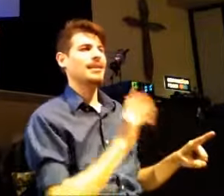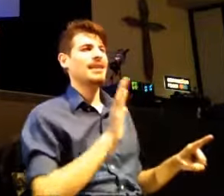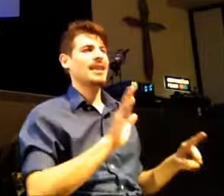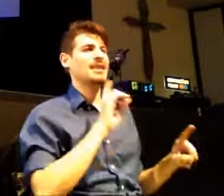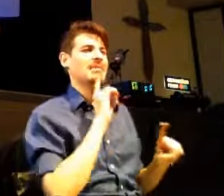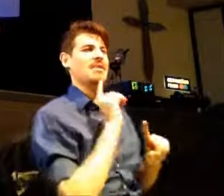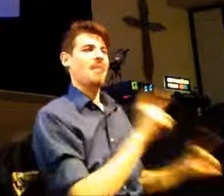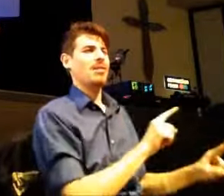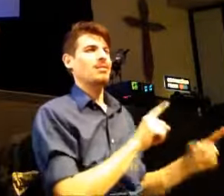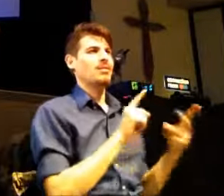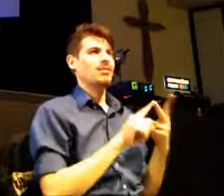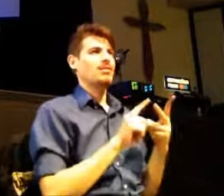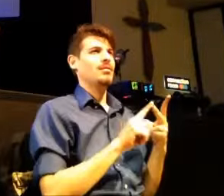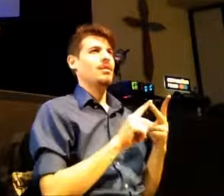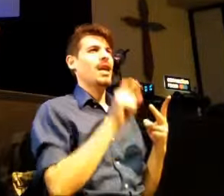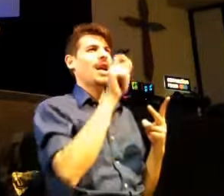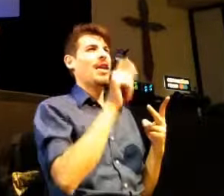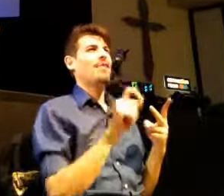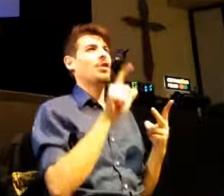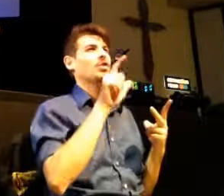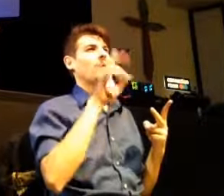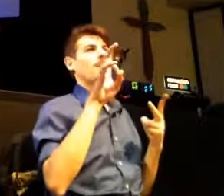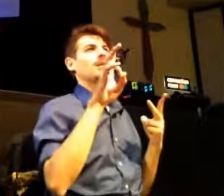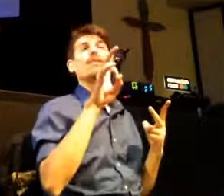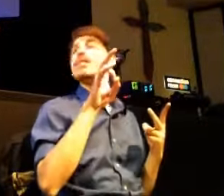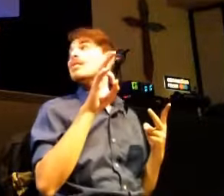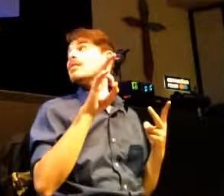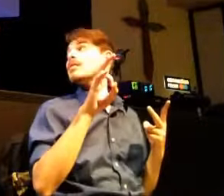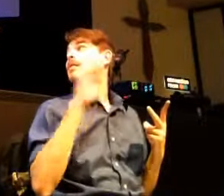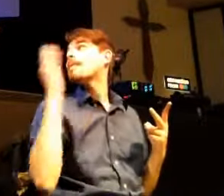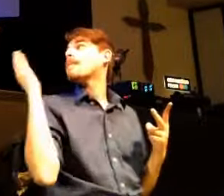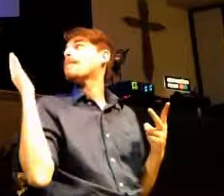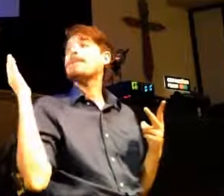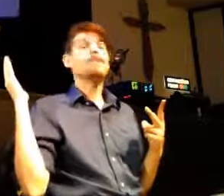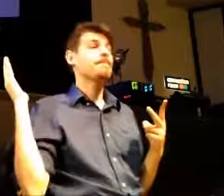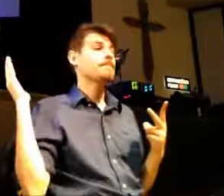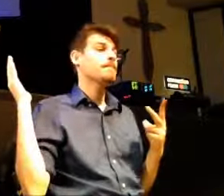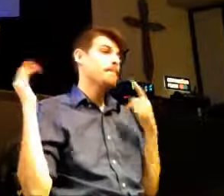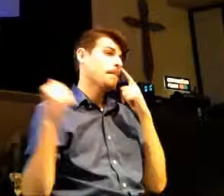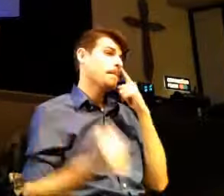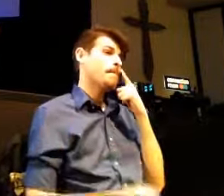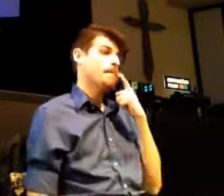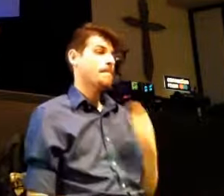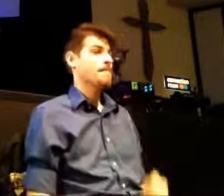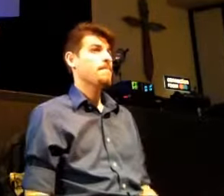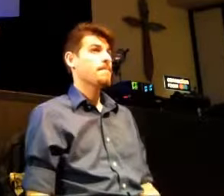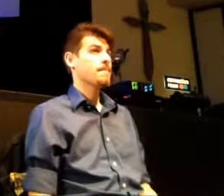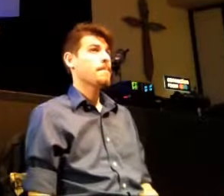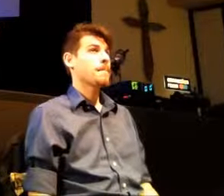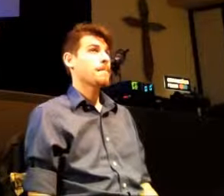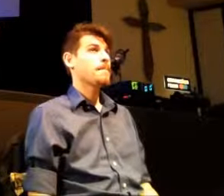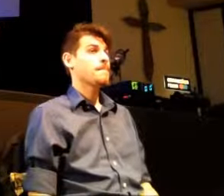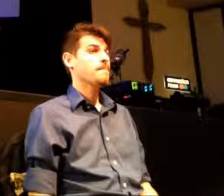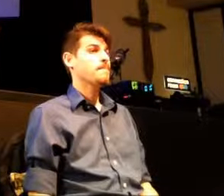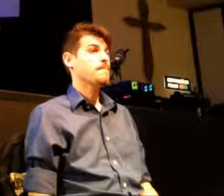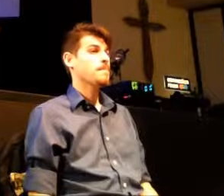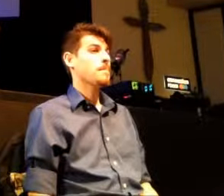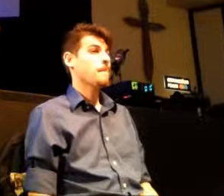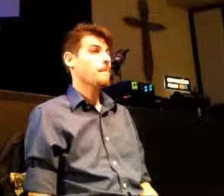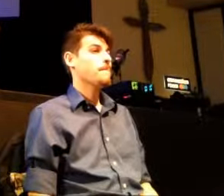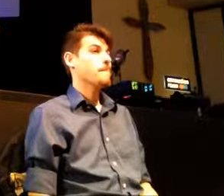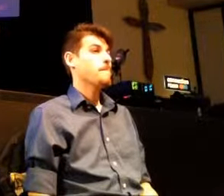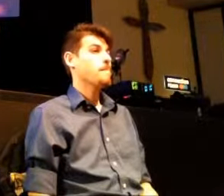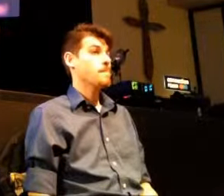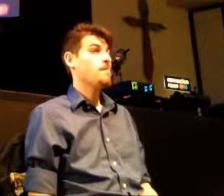verse 27. But Jesus immediately said to them, take courage, it is I, don't be afraid.